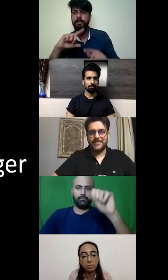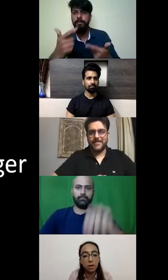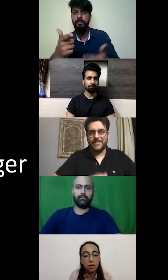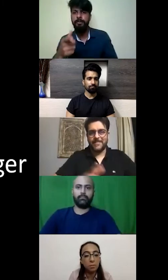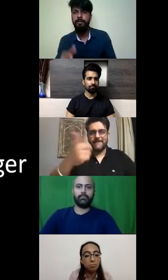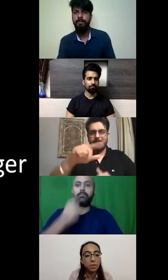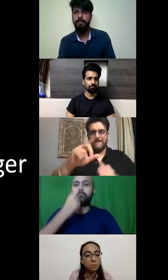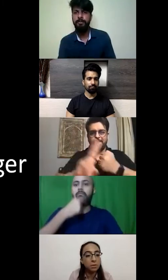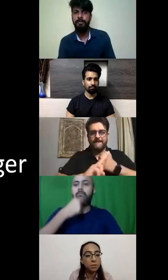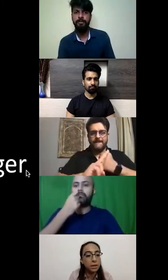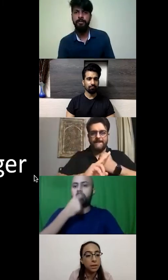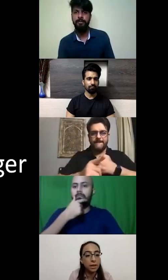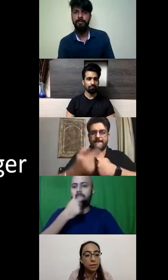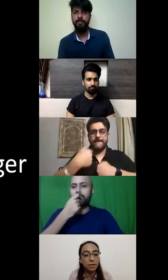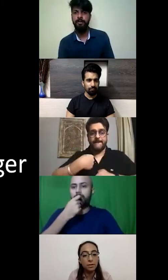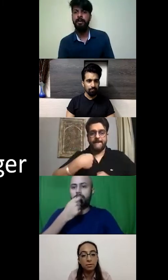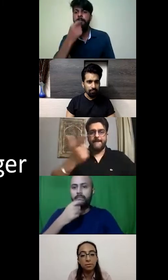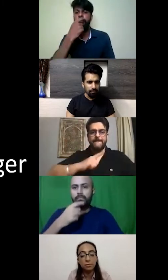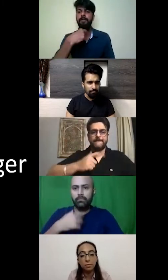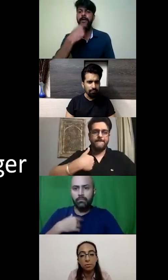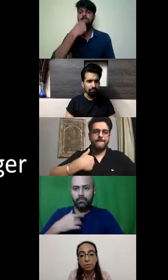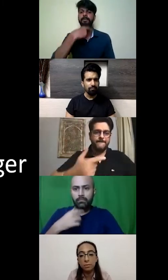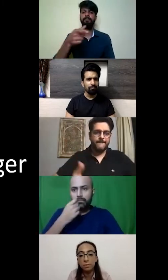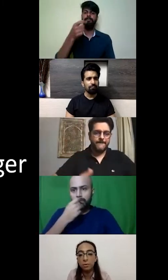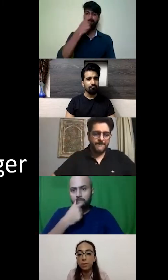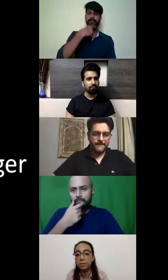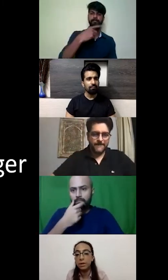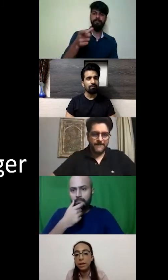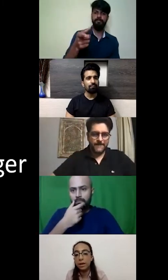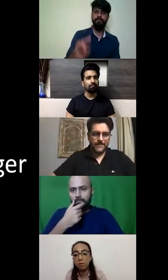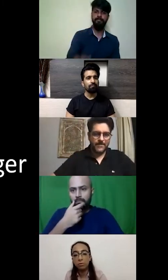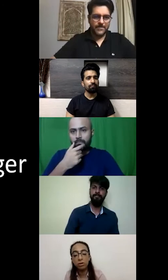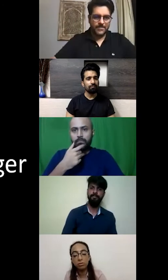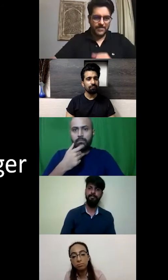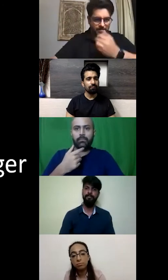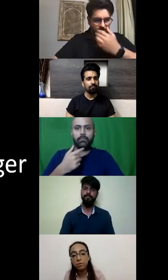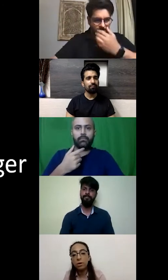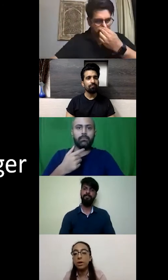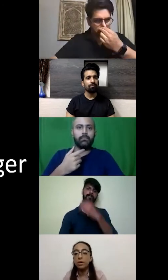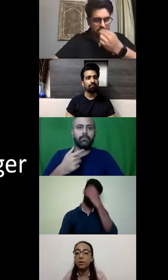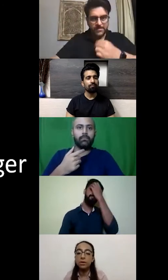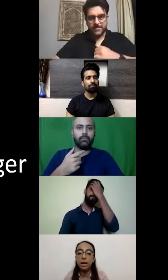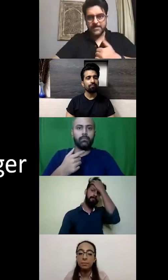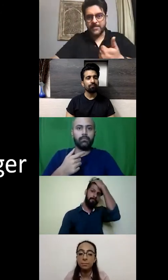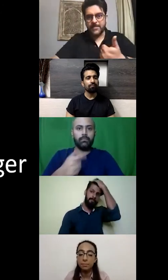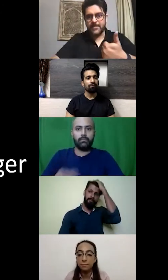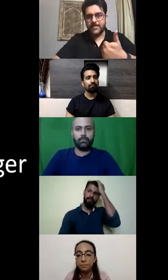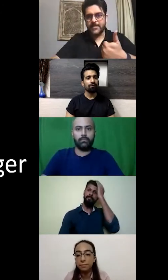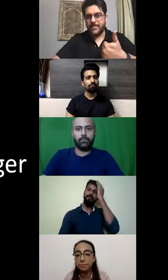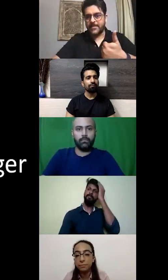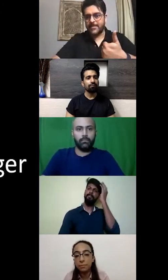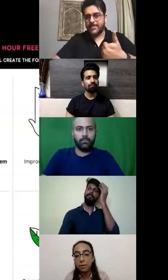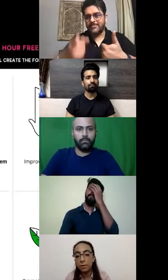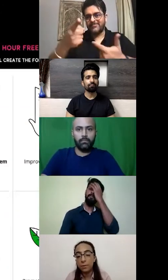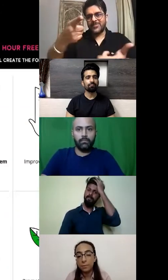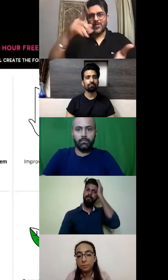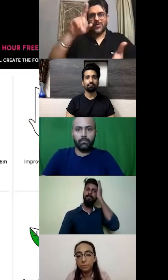Okay, that was it, I think. Who's going to be taking over? Okay, Dr. Alim.